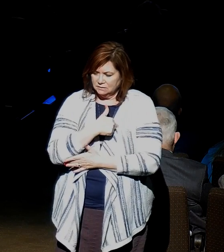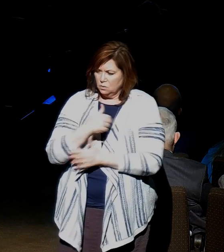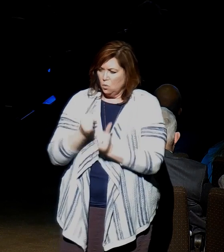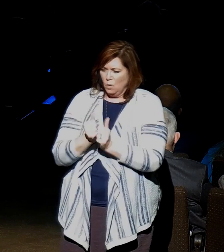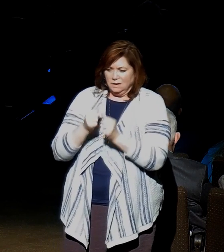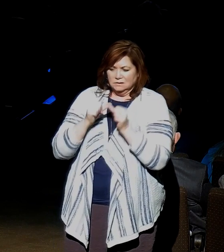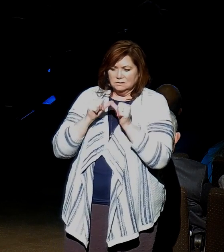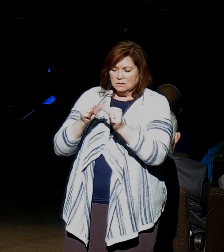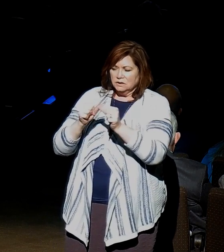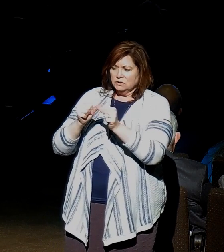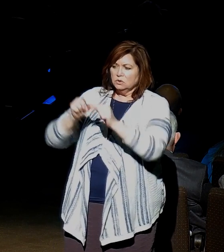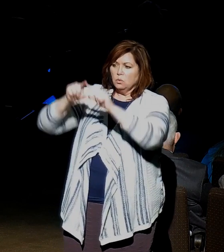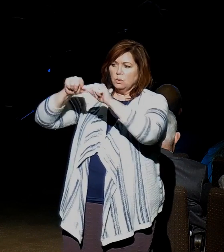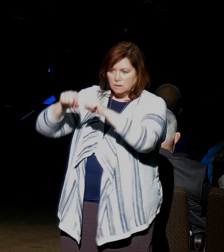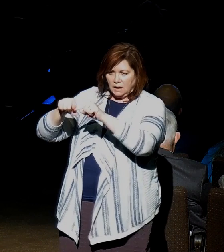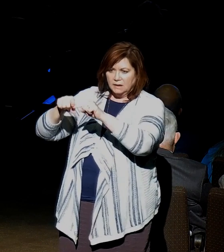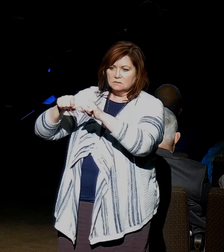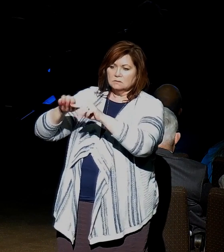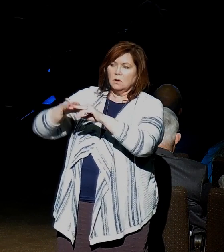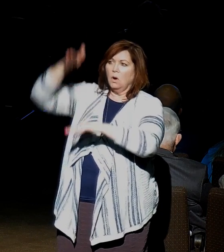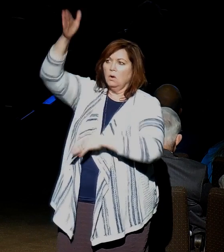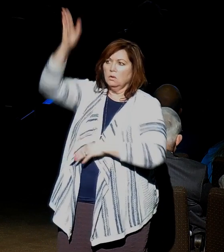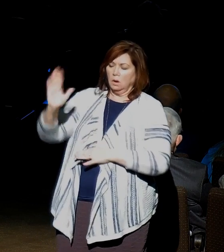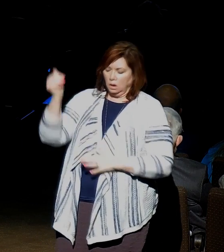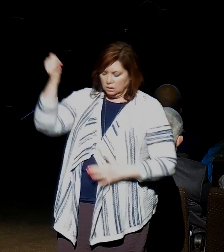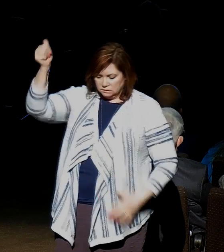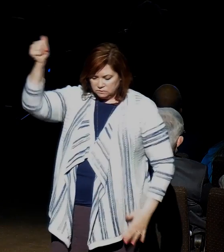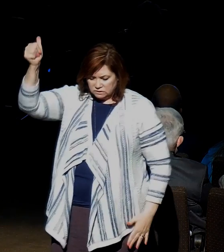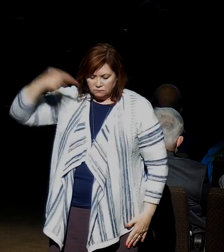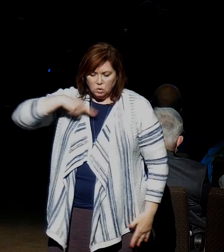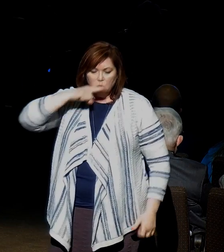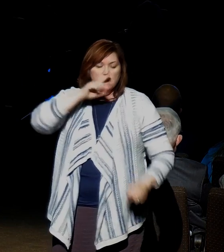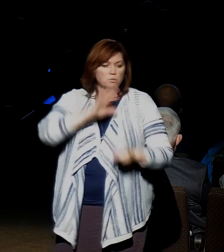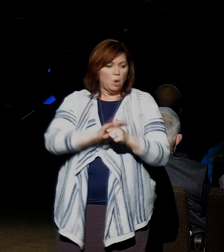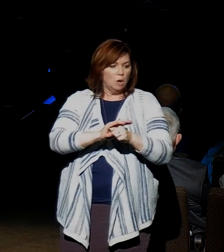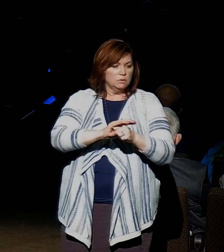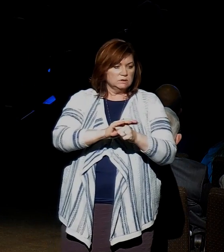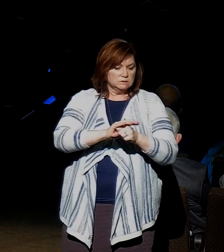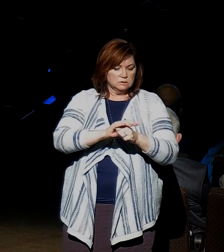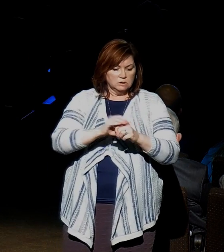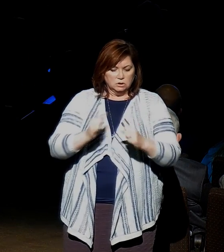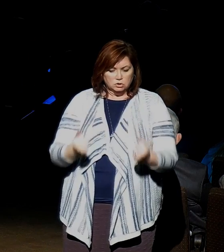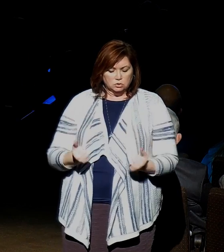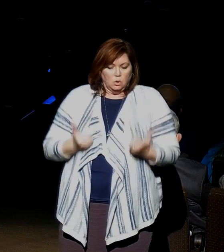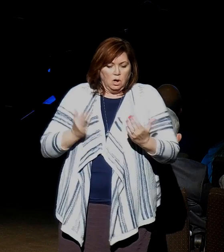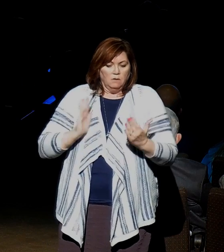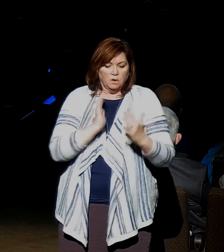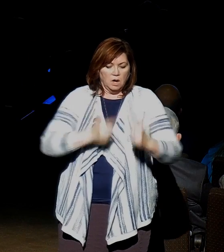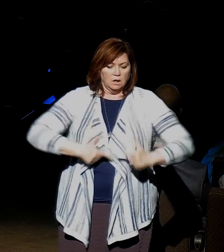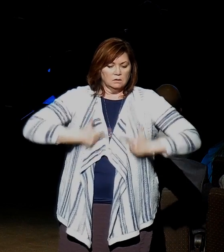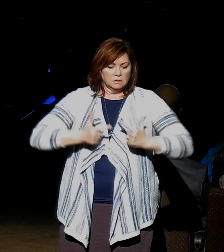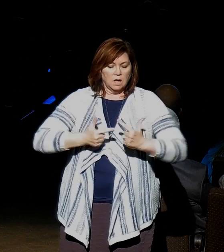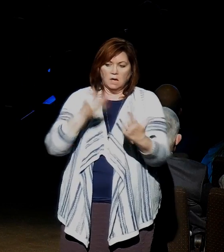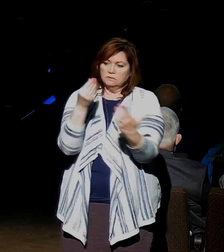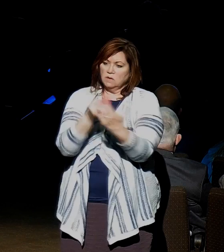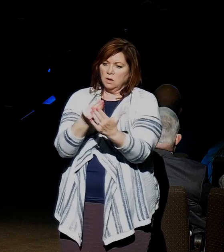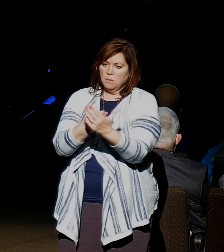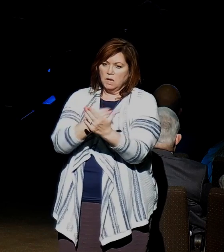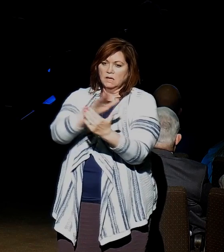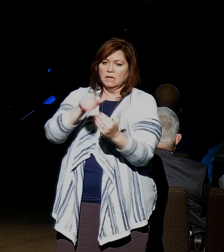of the divine providence, we mutually pledge to each other our lives, our fortunes, and our sacred honor.